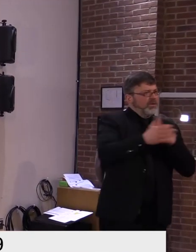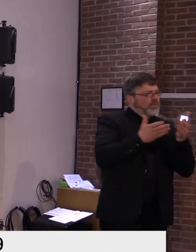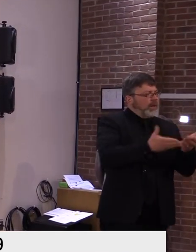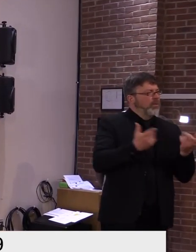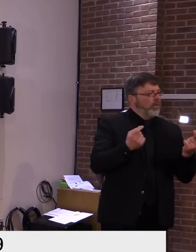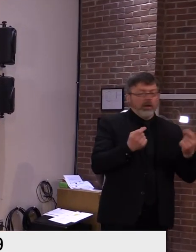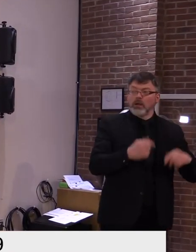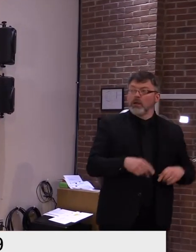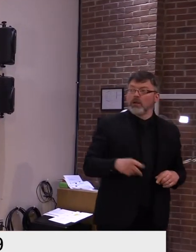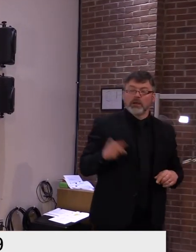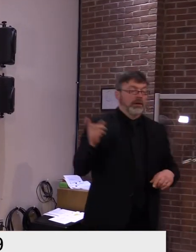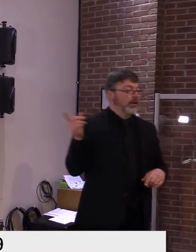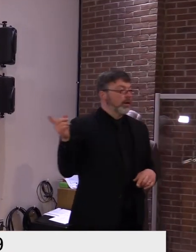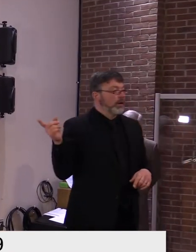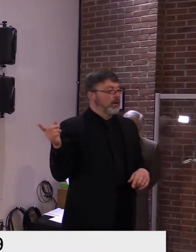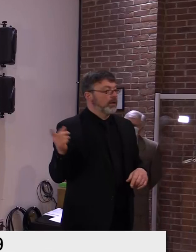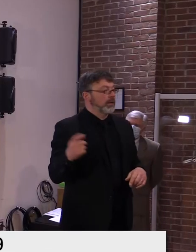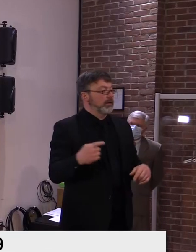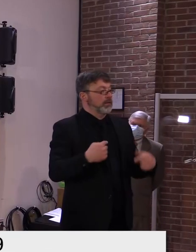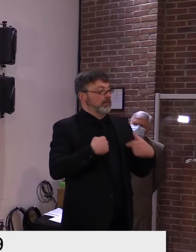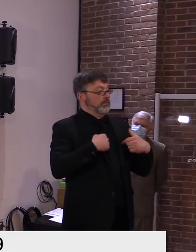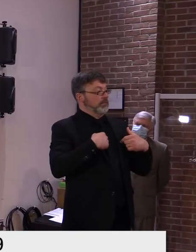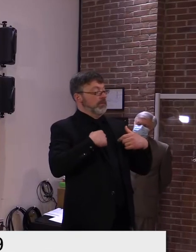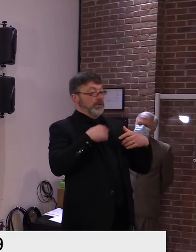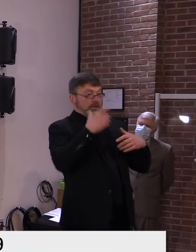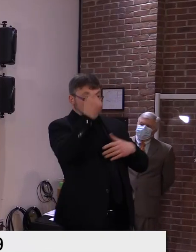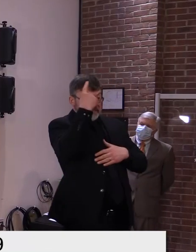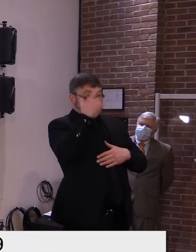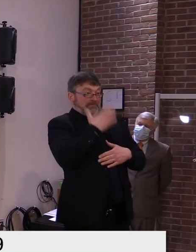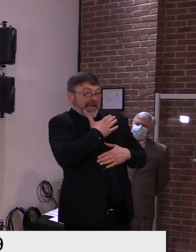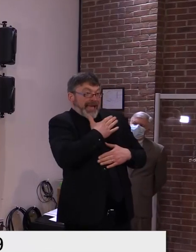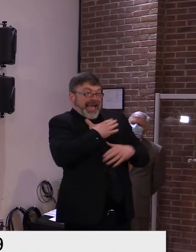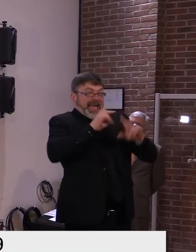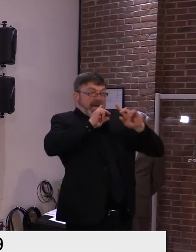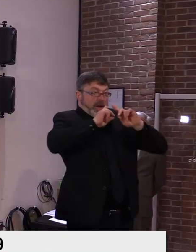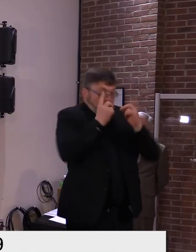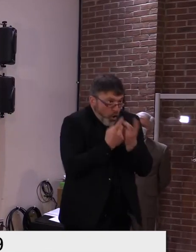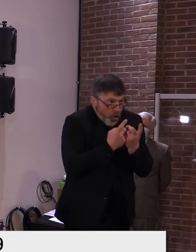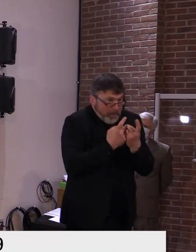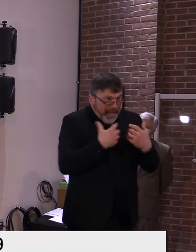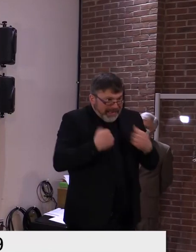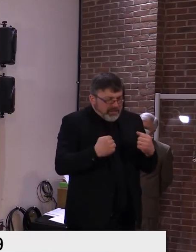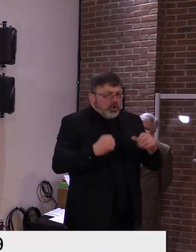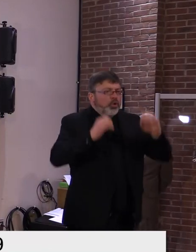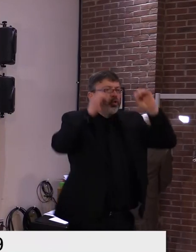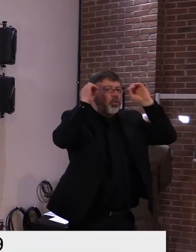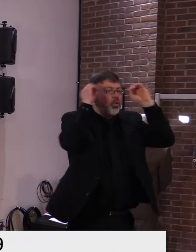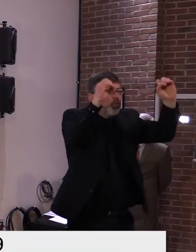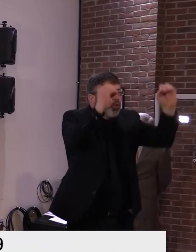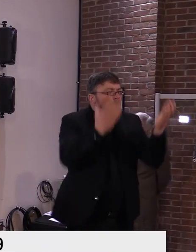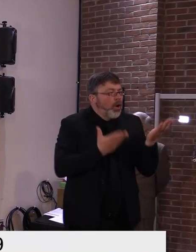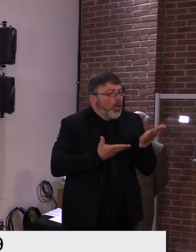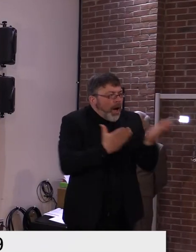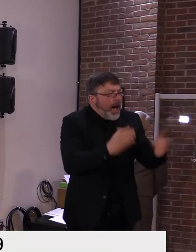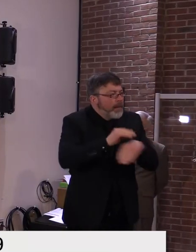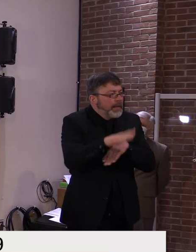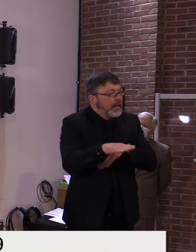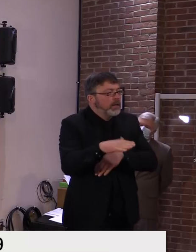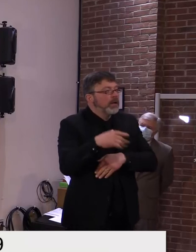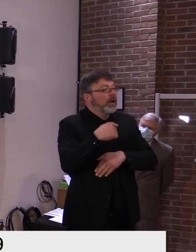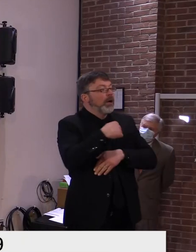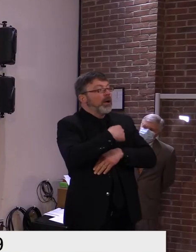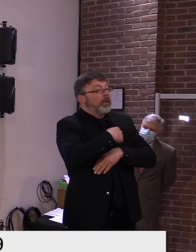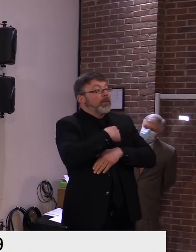We made no recommendation regarding playing in the championship game. We made a recommendation regarding quarantine based on the contact with